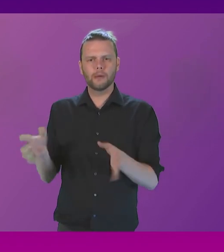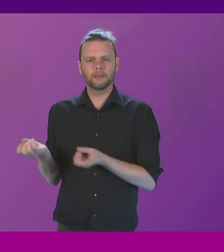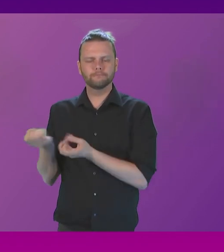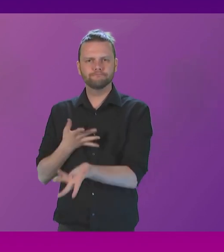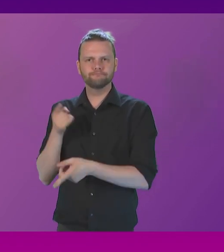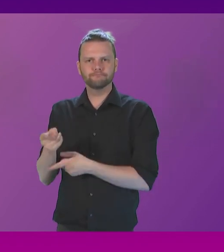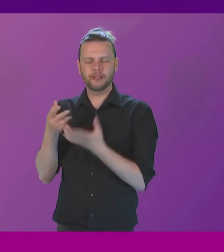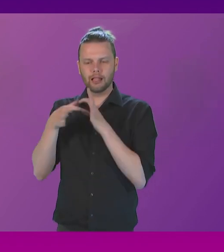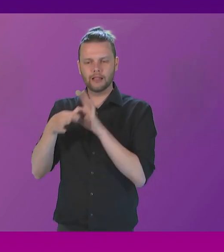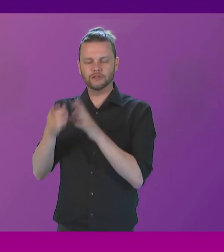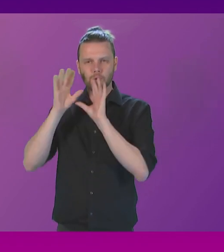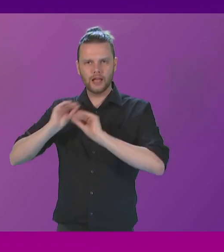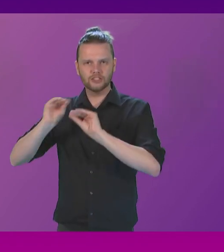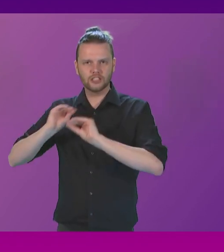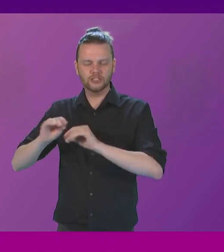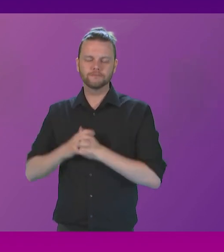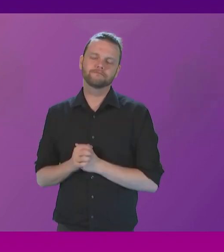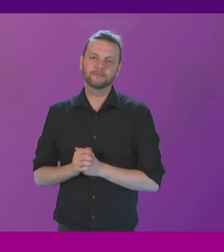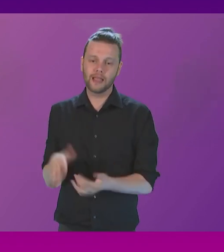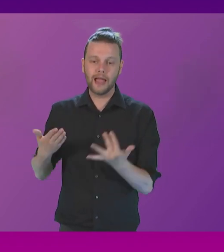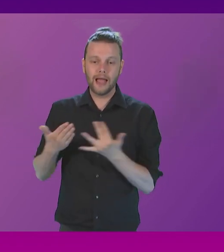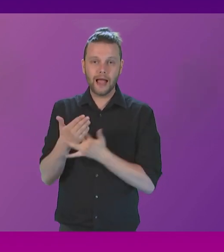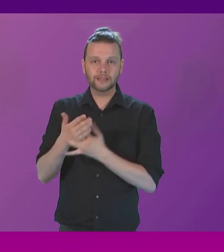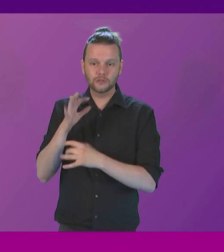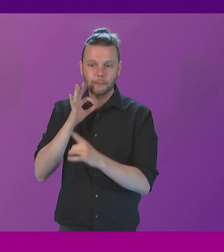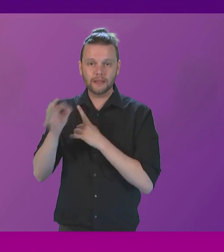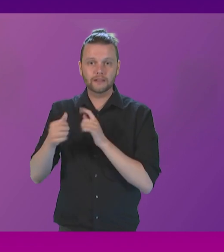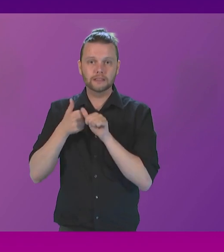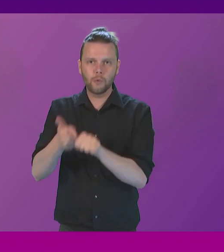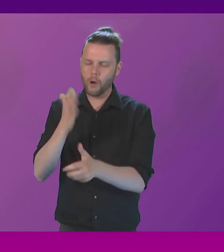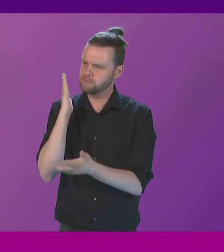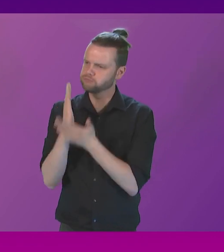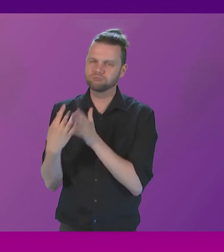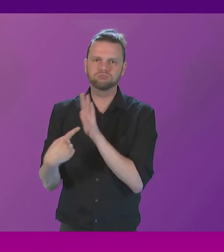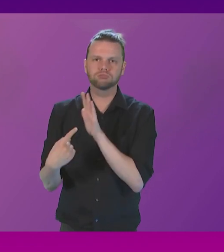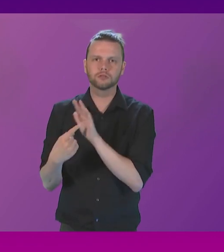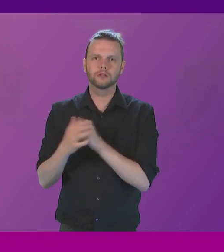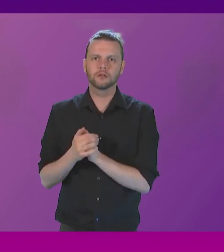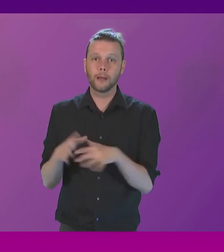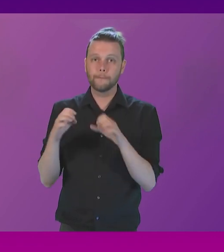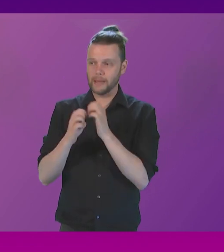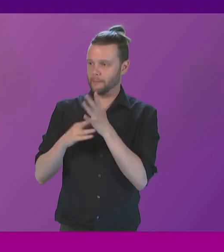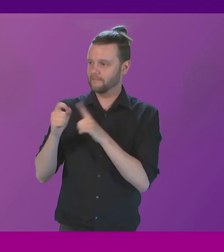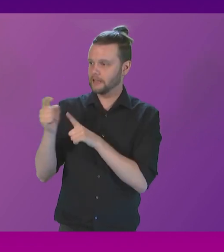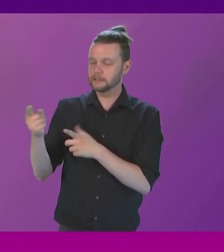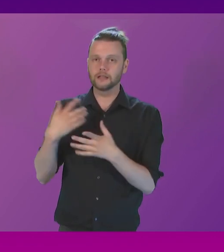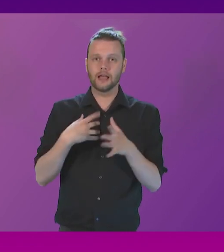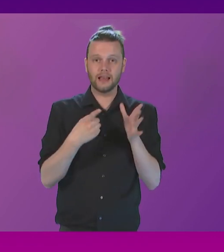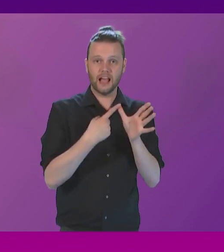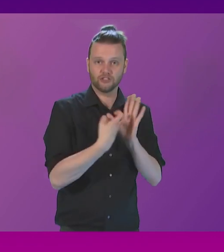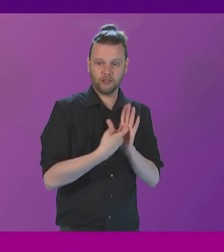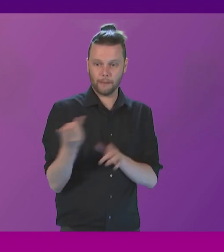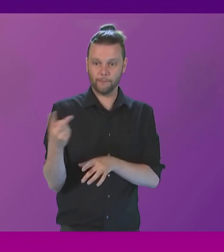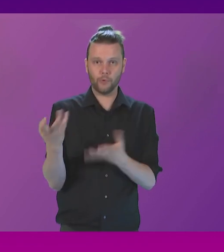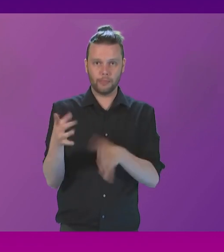in respect of education and learning, access to specific support is critical, which Ben McPherson and Ash Regan